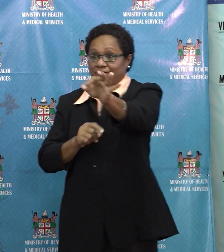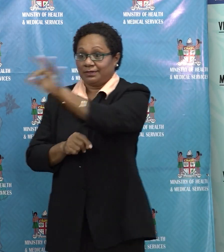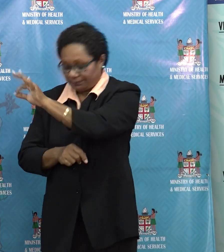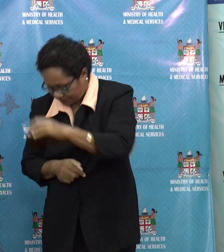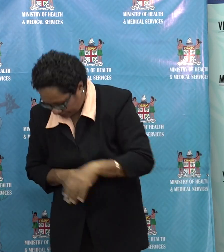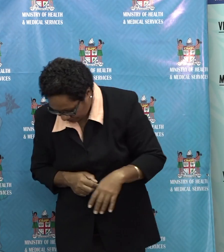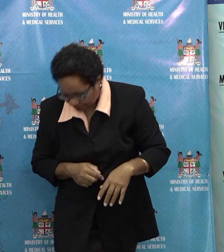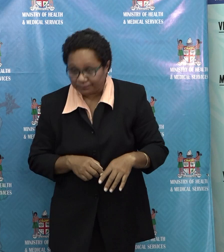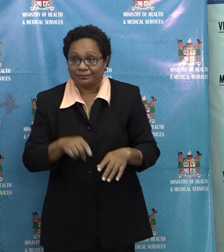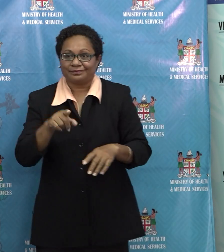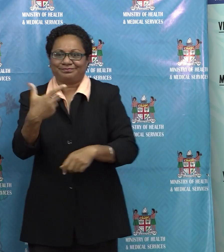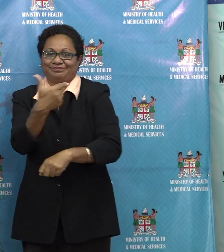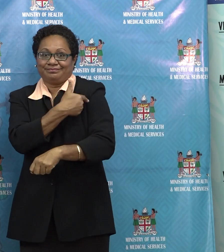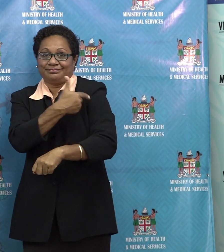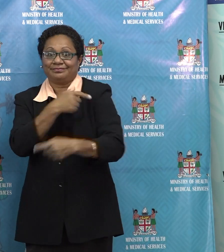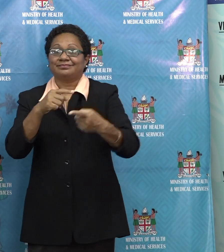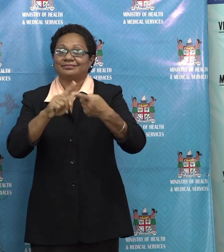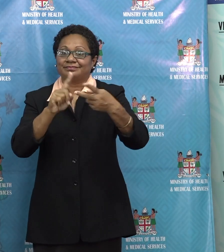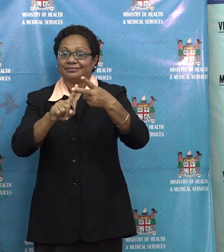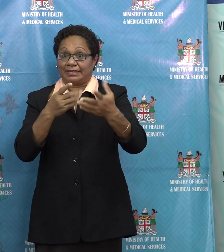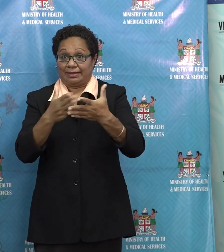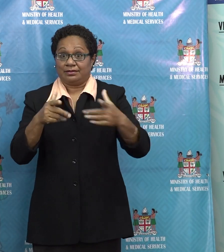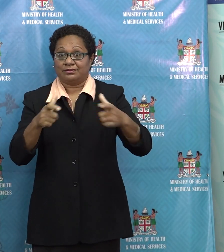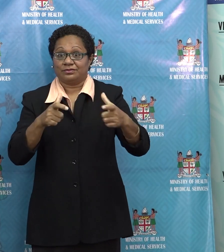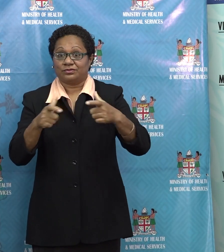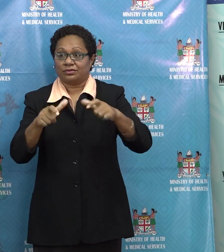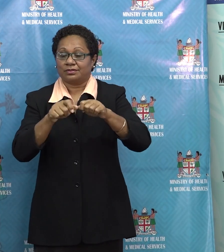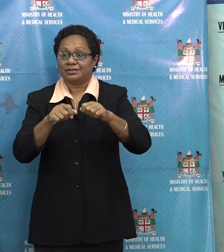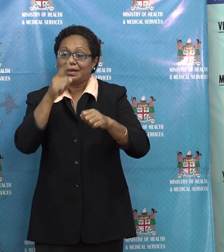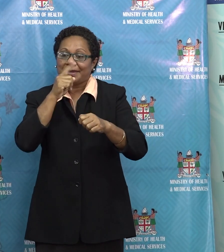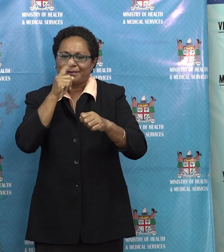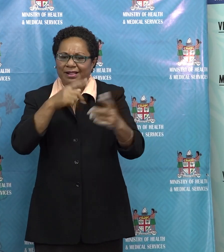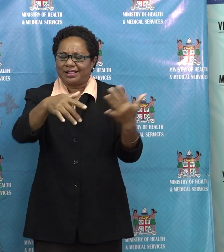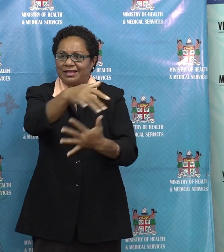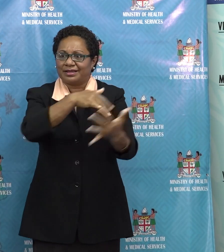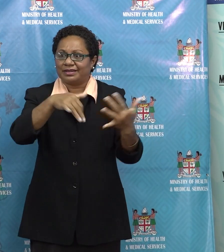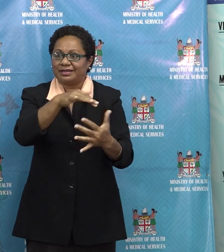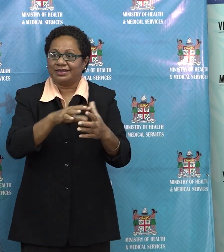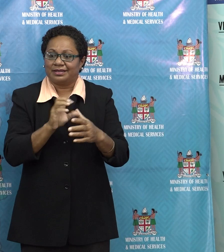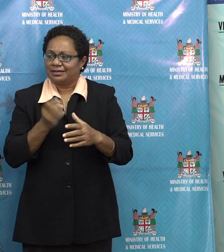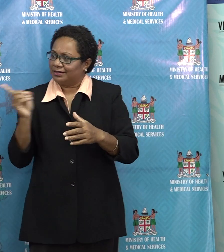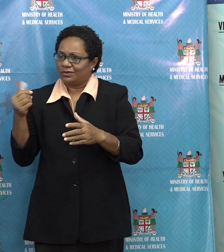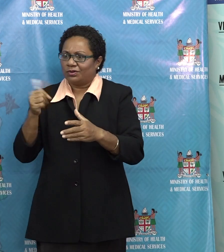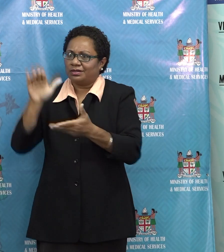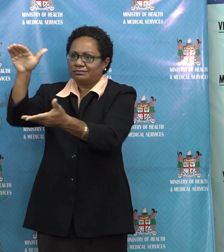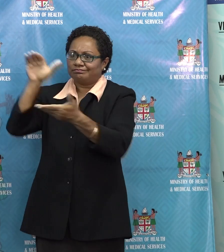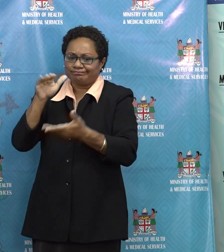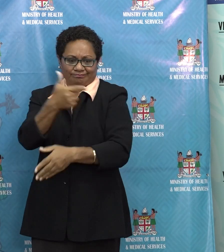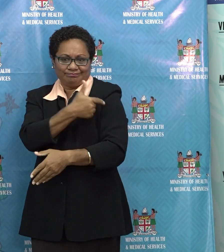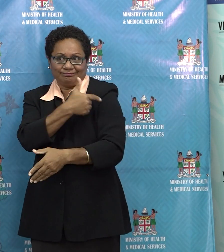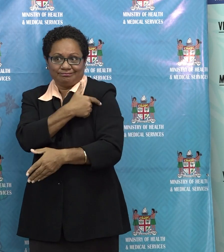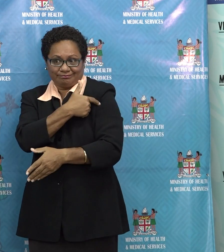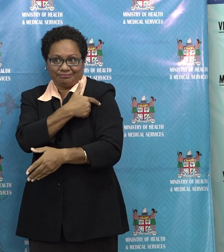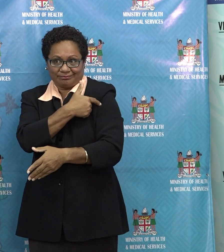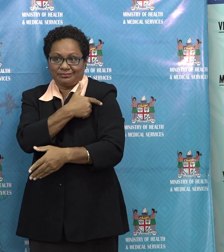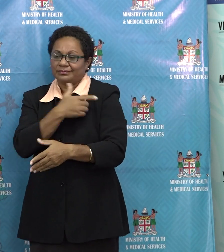crowd control. Given that you've received a new batch of the AstraZeneca vaccine, can you